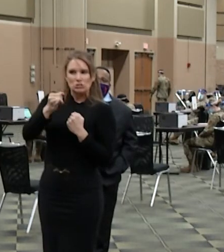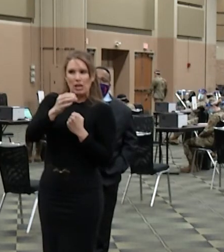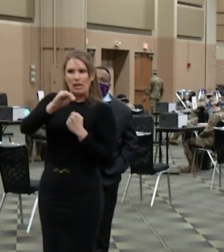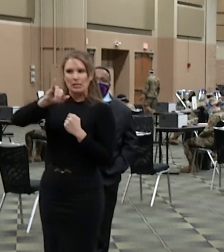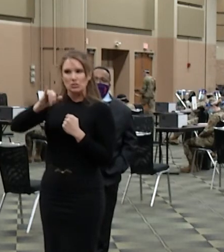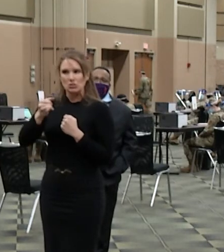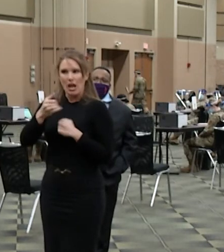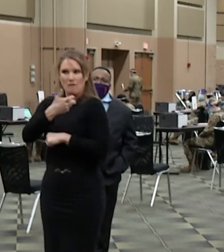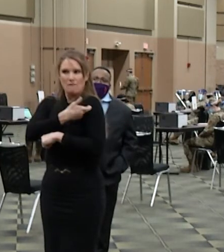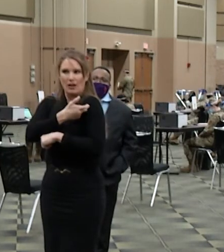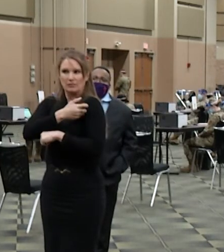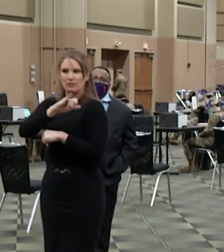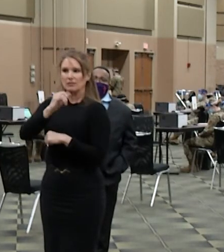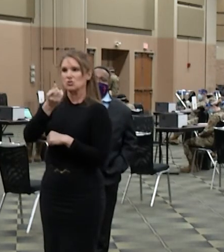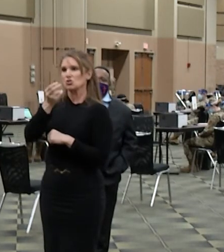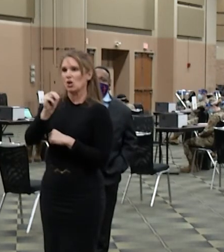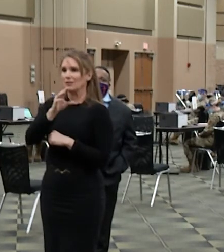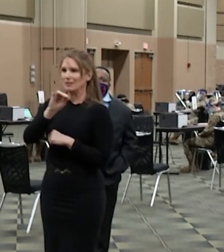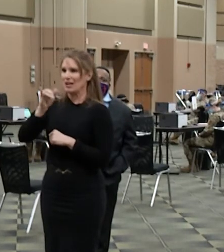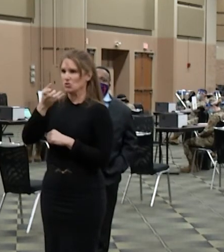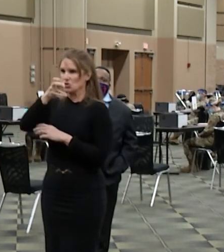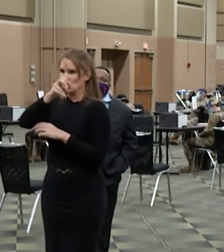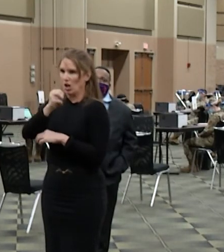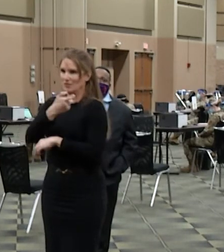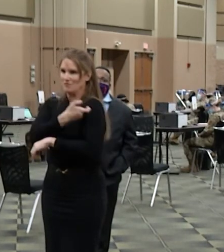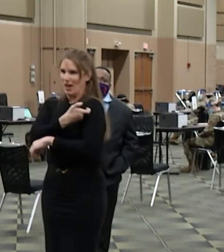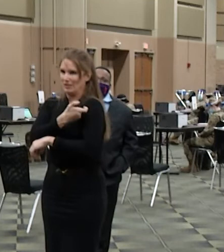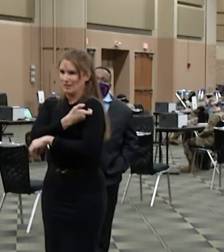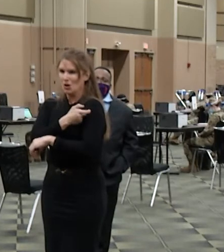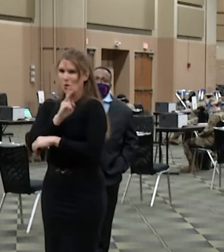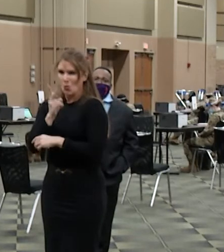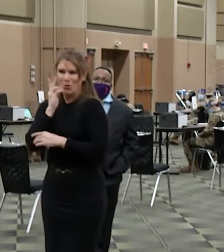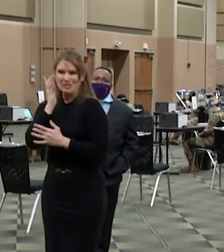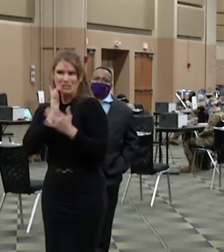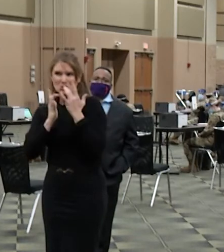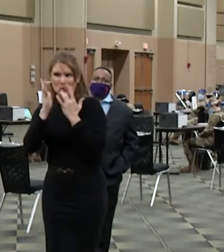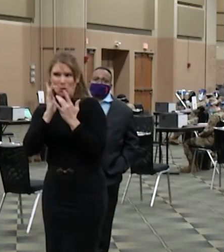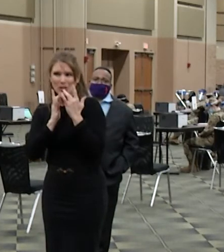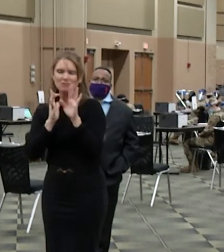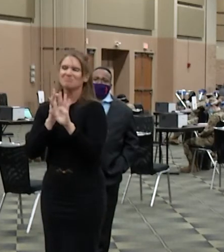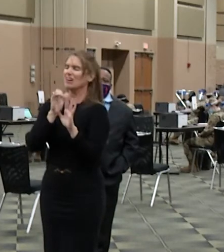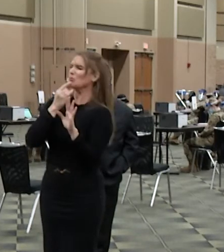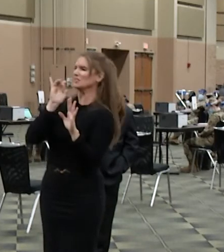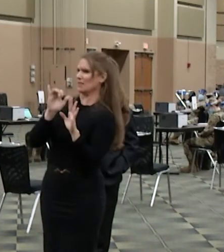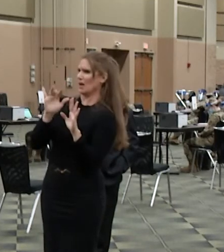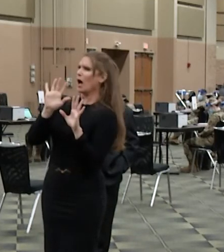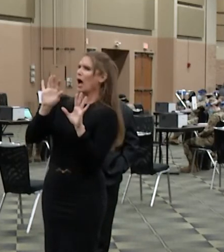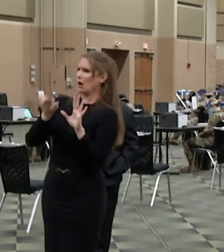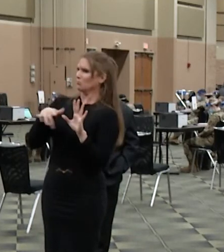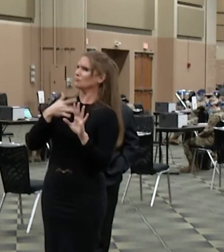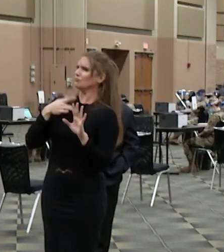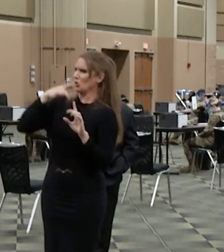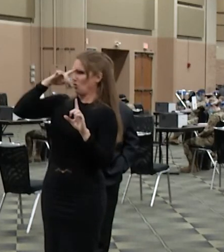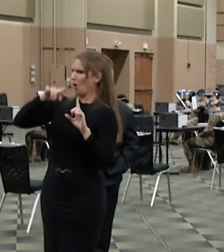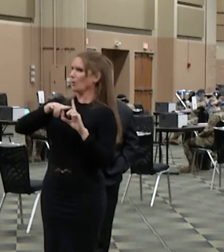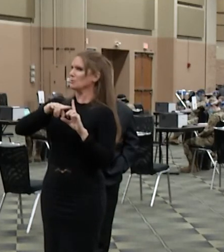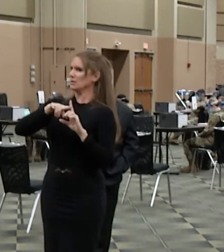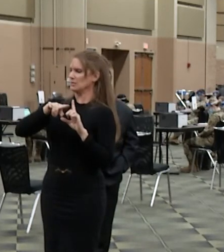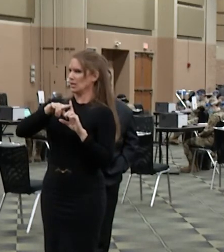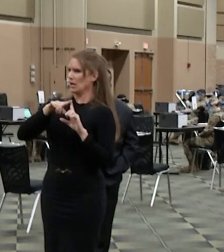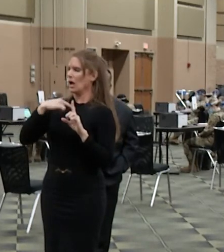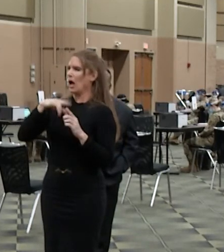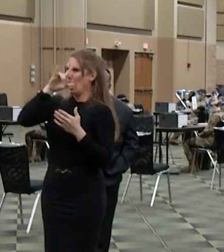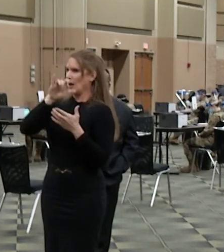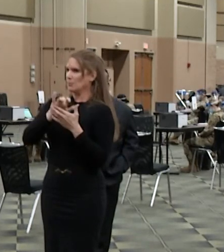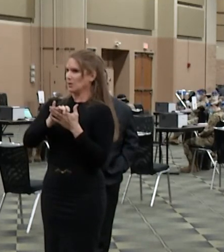authorized, maybe I wouldn't say that. I want to express some optimism here because I really do